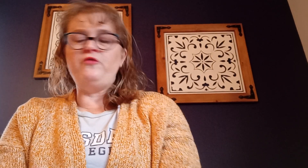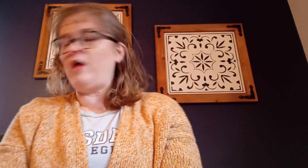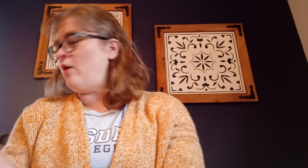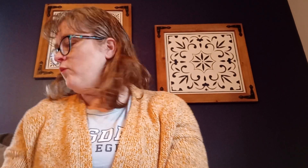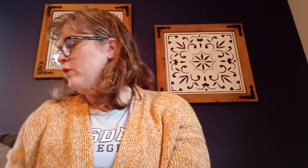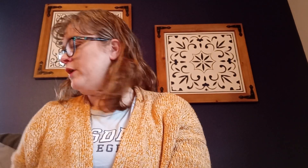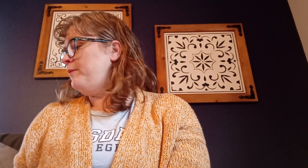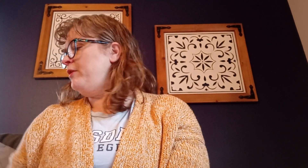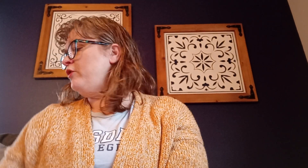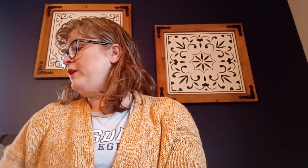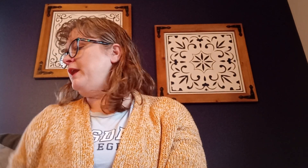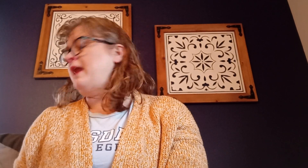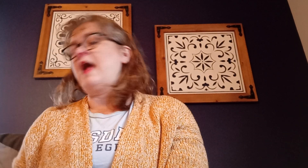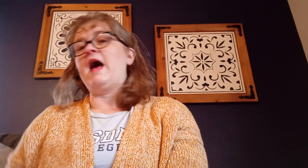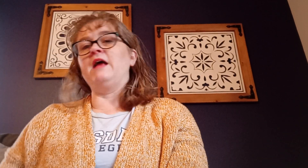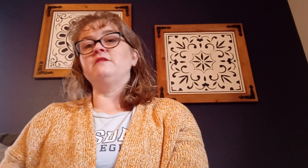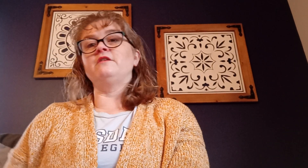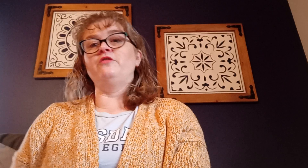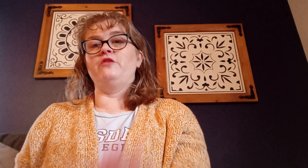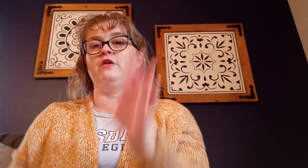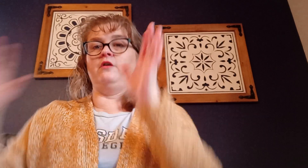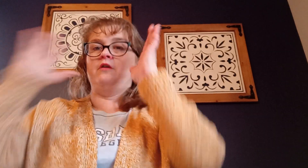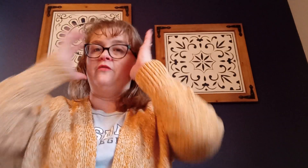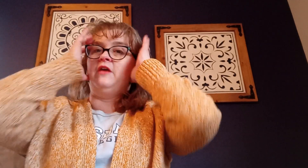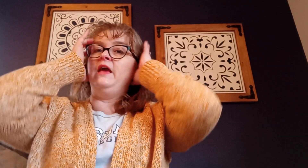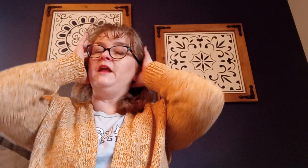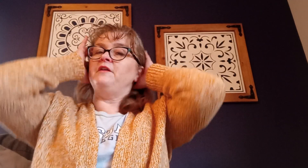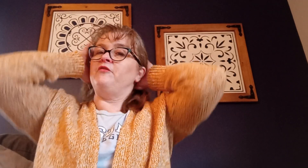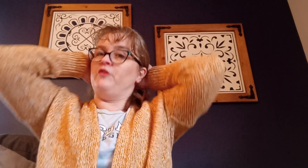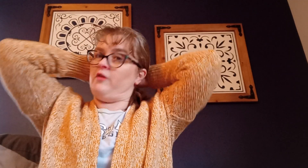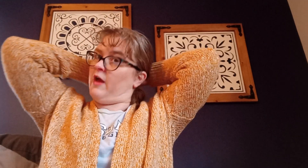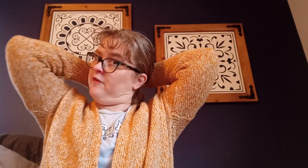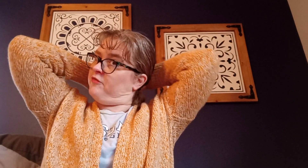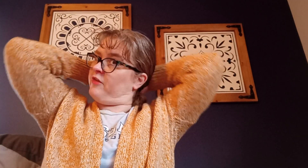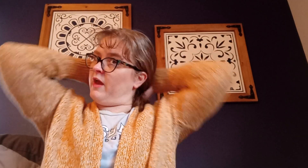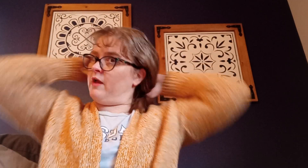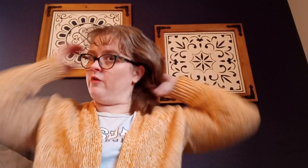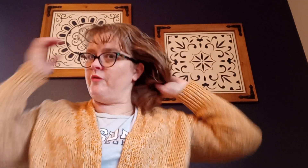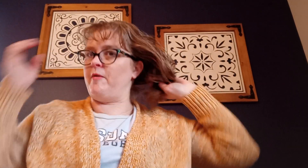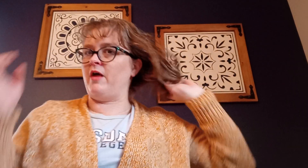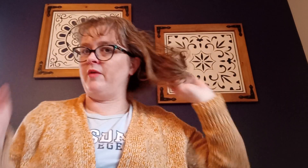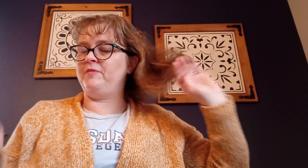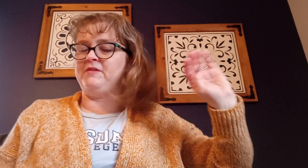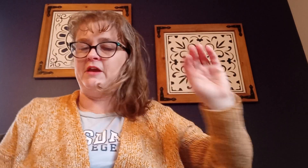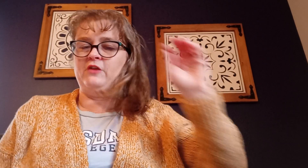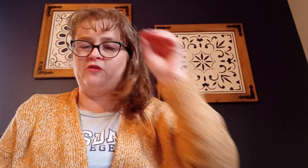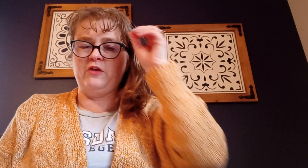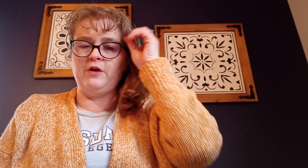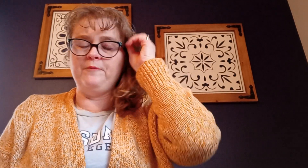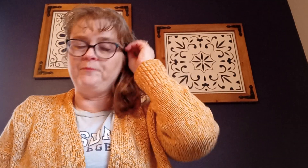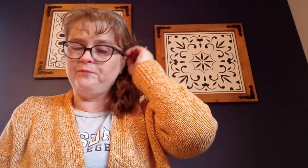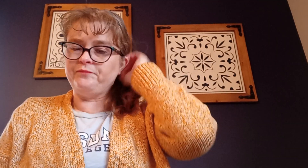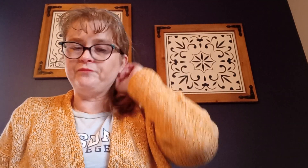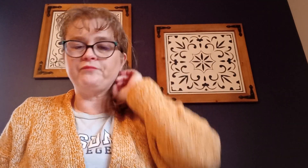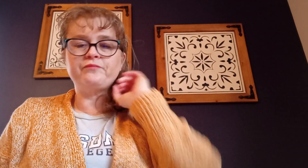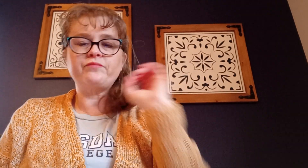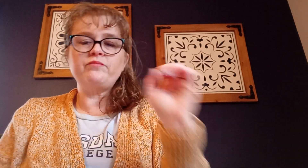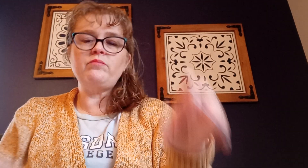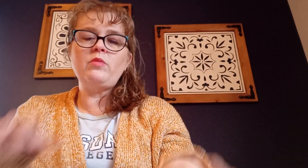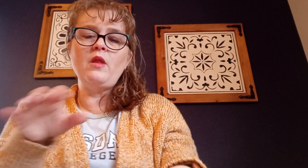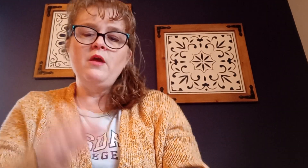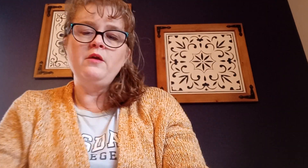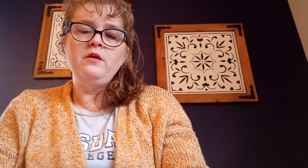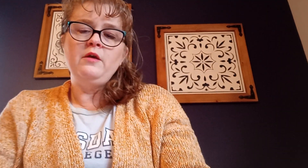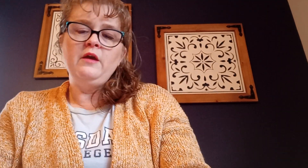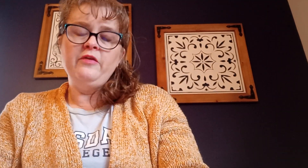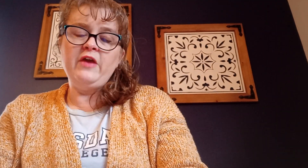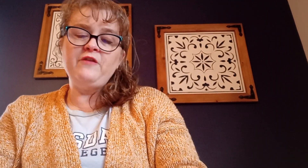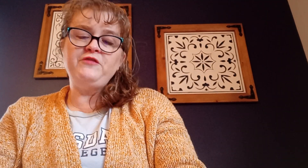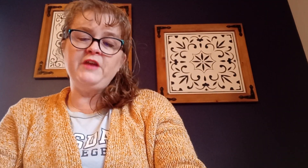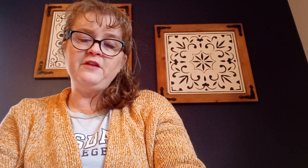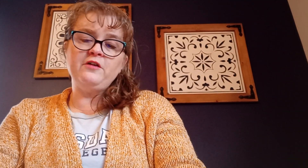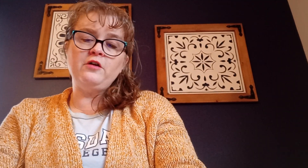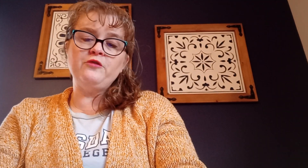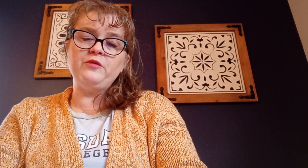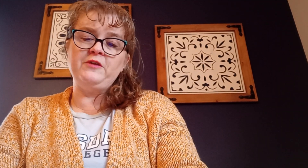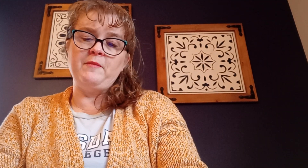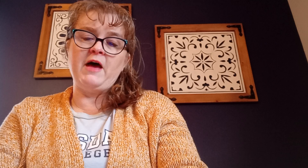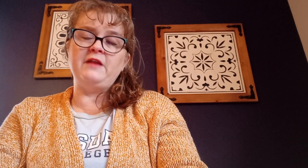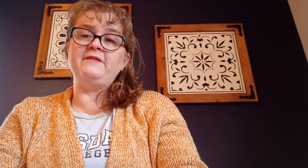So we're going to be looking at the end of their life cycle, the polyp stage there. They have tentacles with